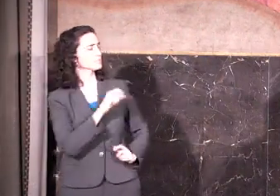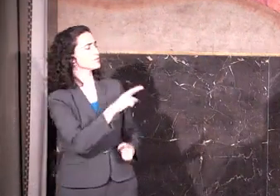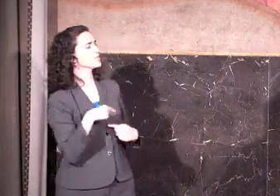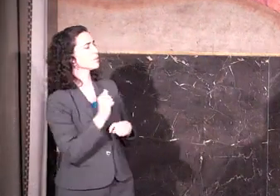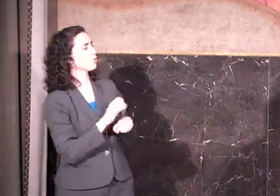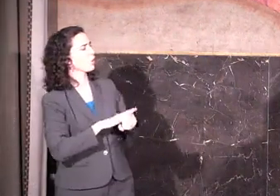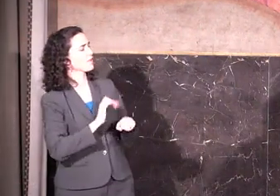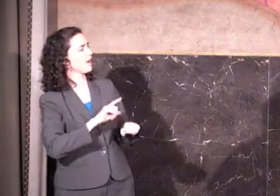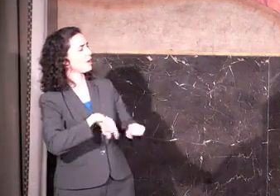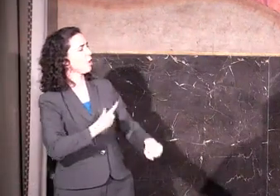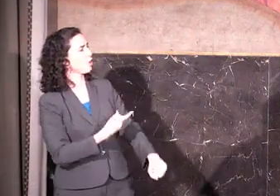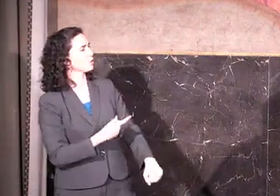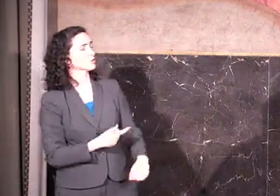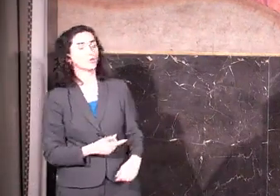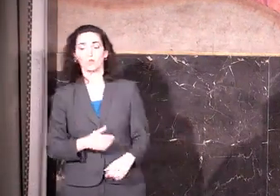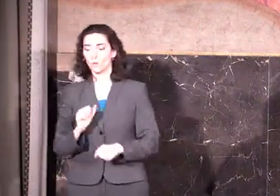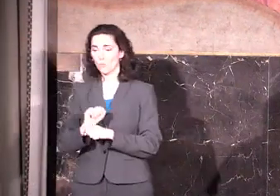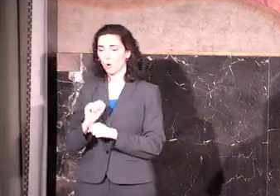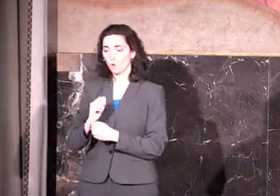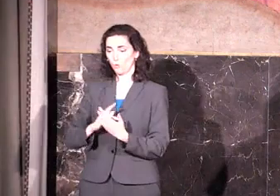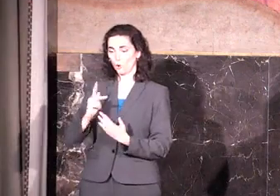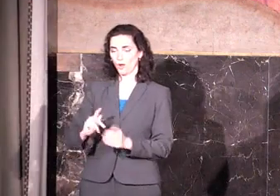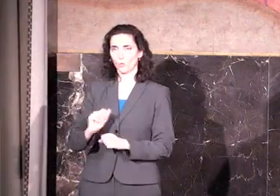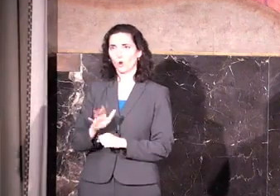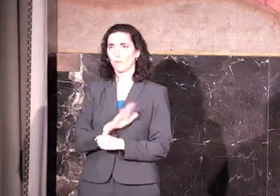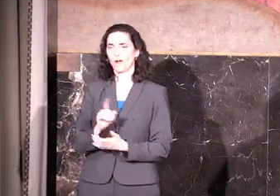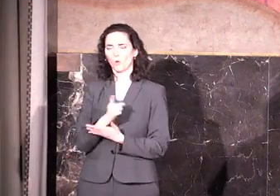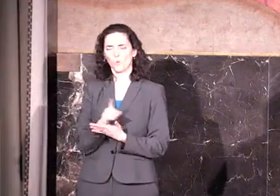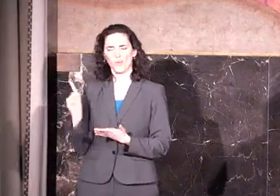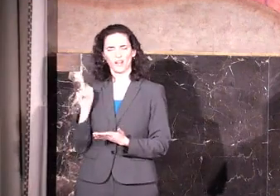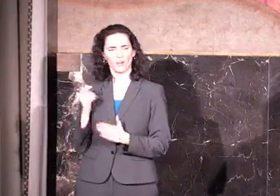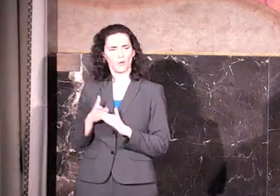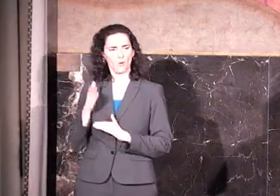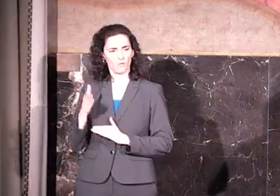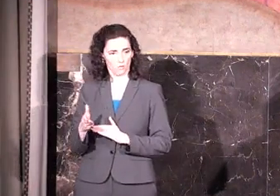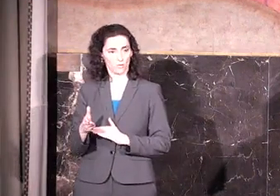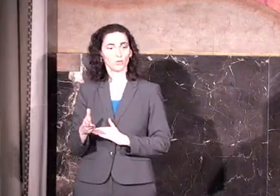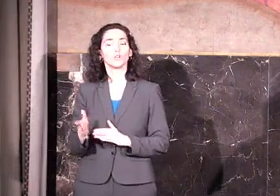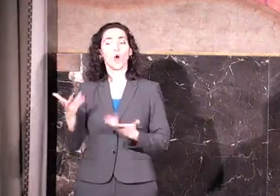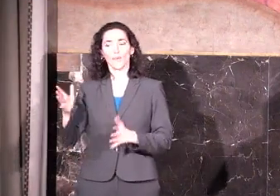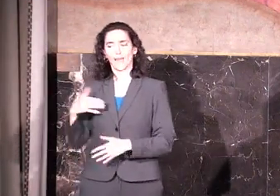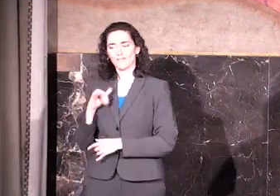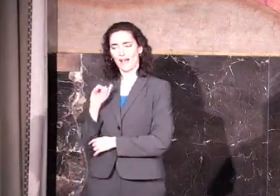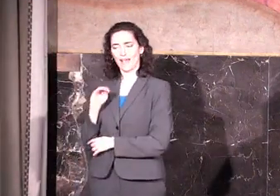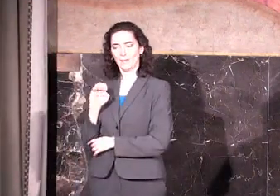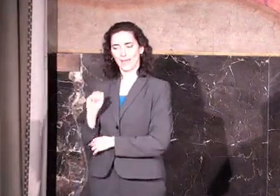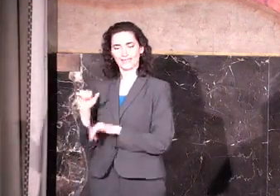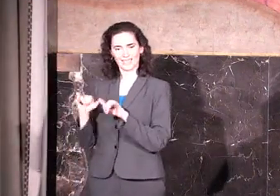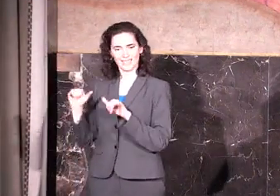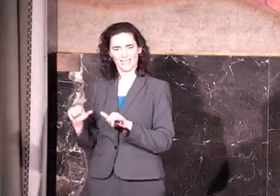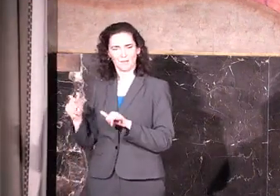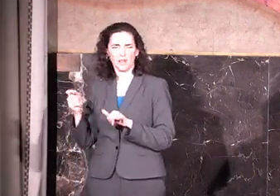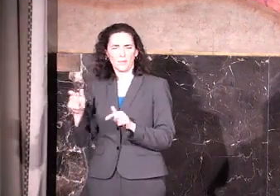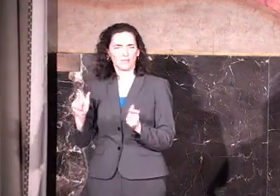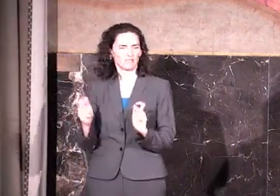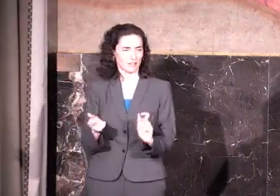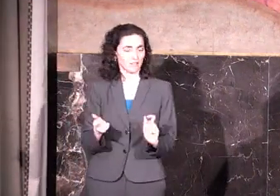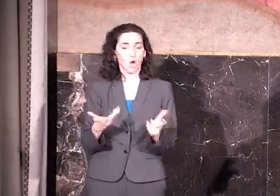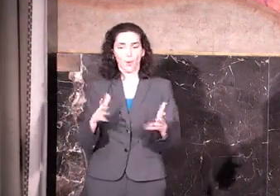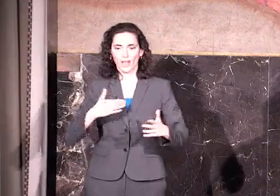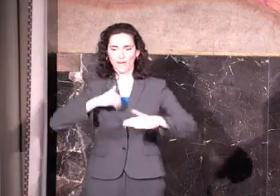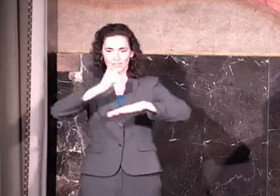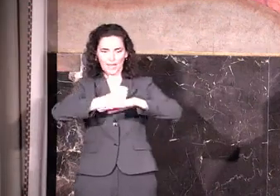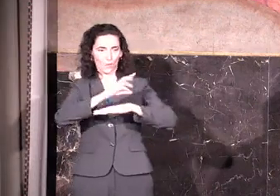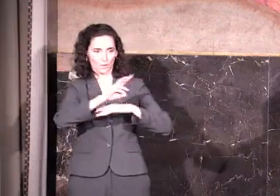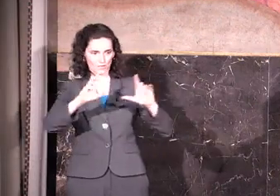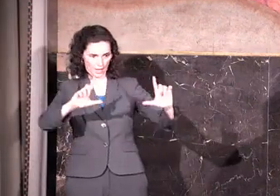So we started working on the program a little over a week ago. It's a spinoff of our existing IMS system, so the platform was there. It was